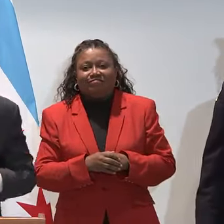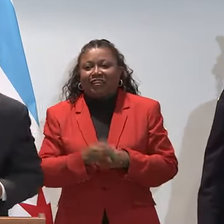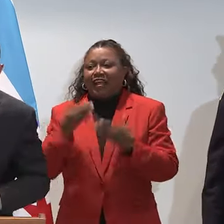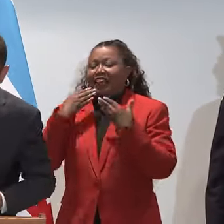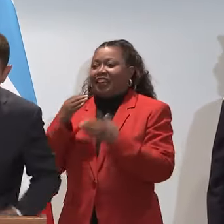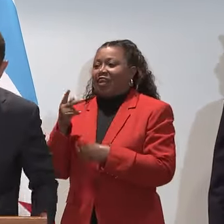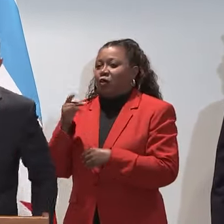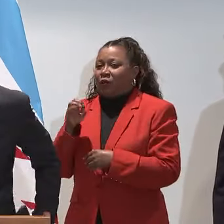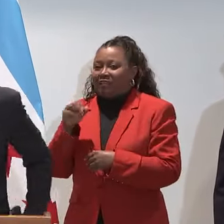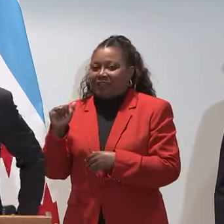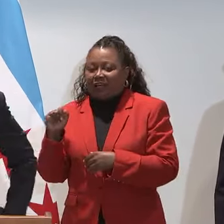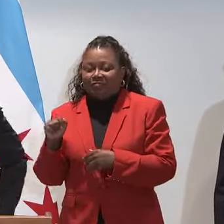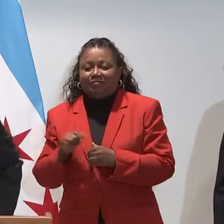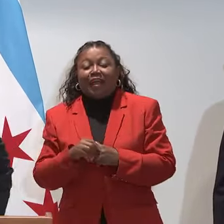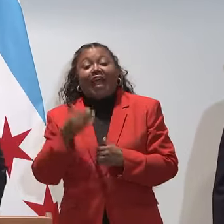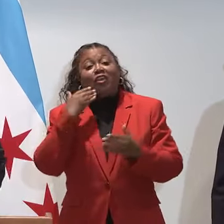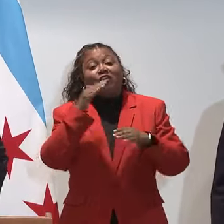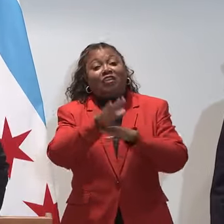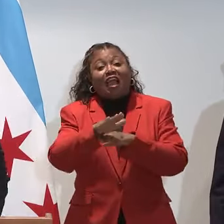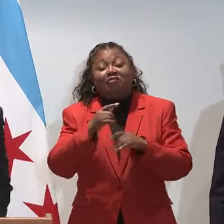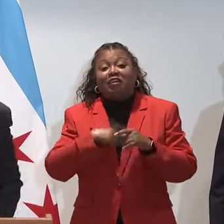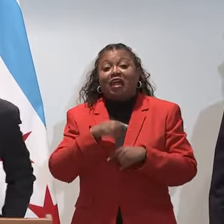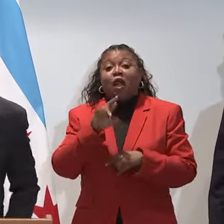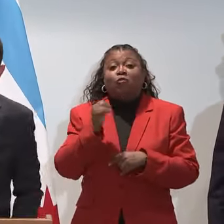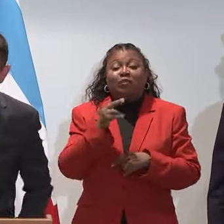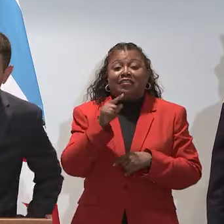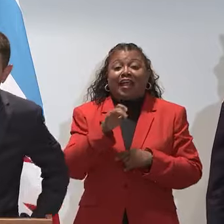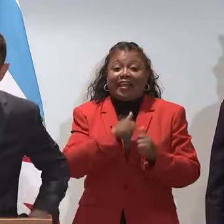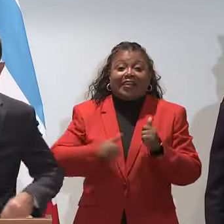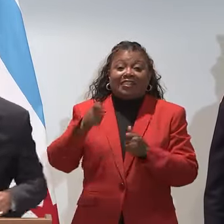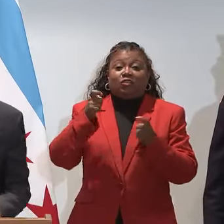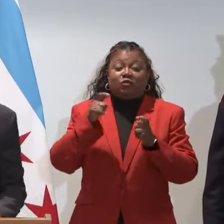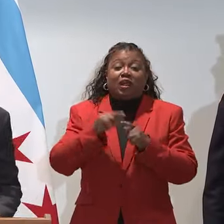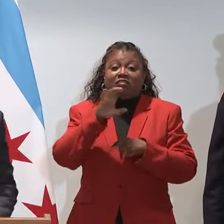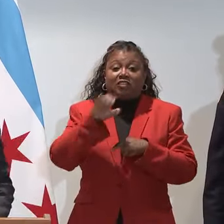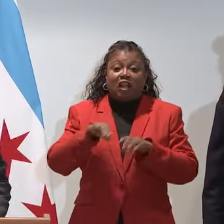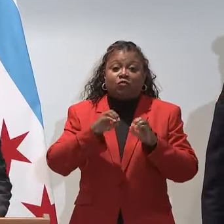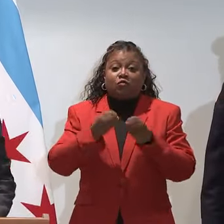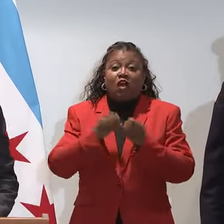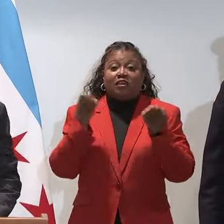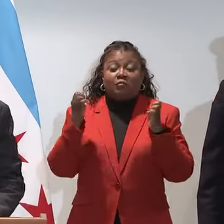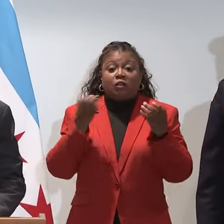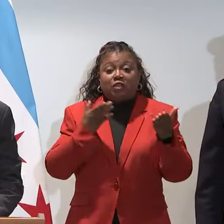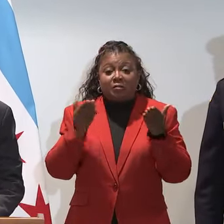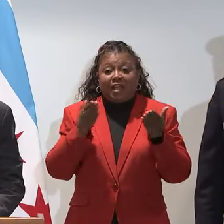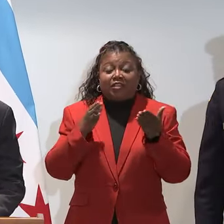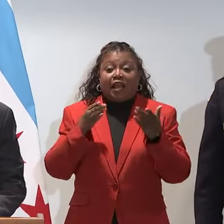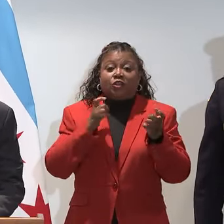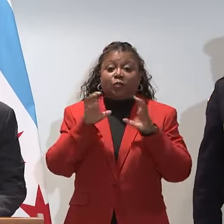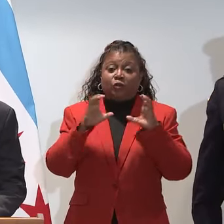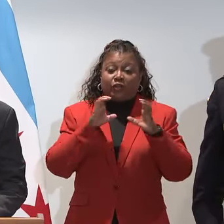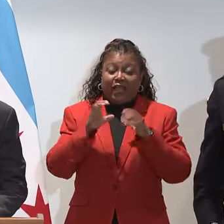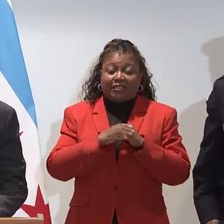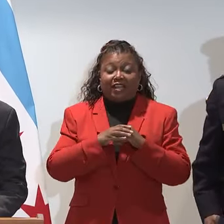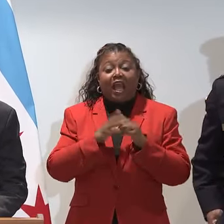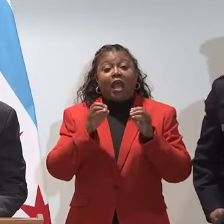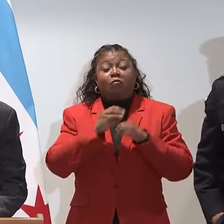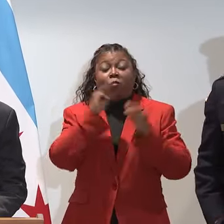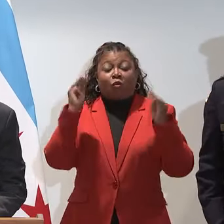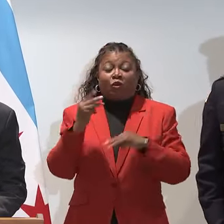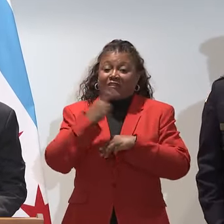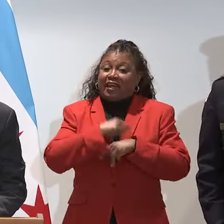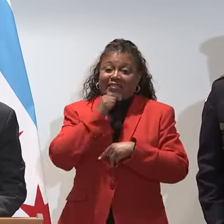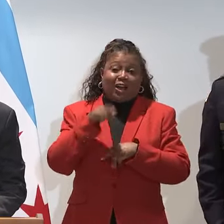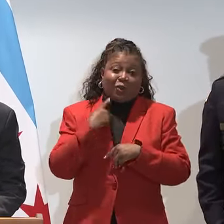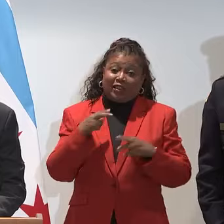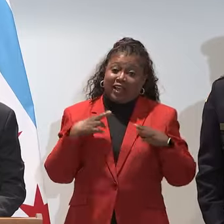Thank you, Krista. And good afternoon. I'm Rich Guidis, Executive Director of the Chicago Office of Emergency Management and Communications. Memorial Day is not